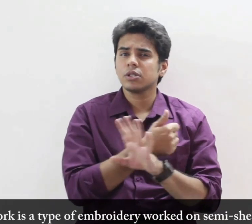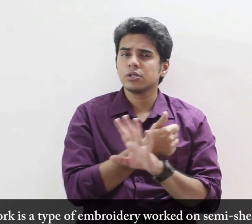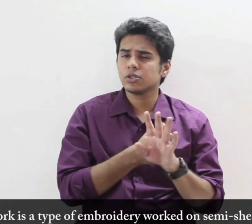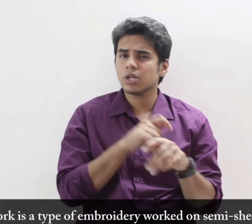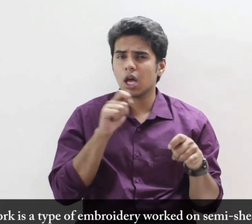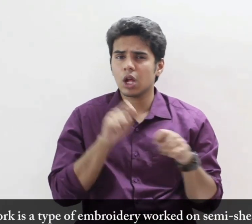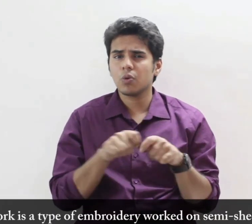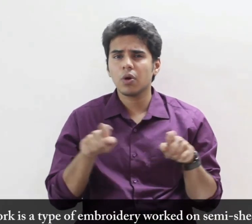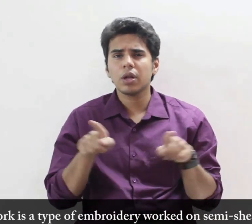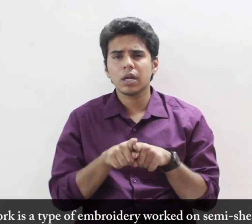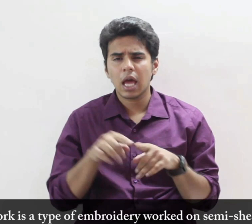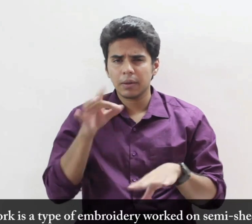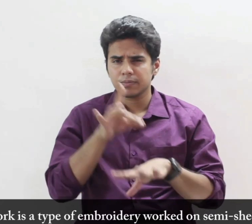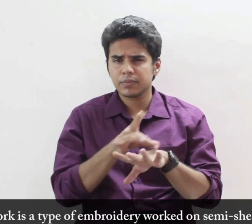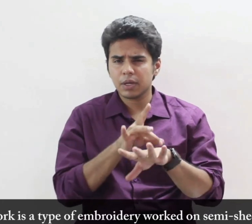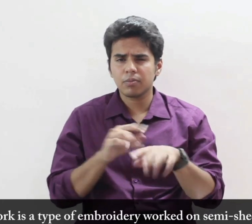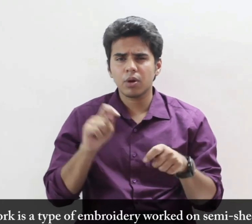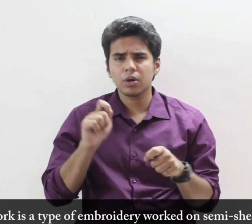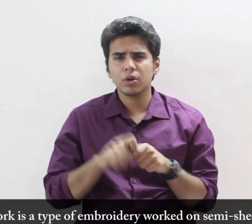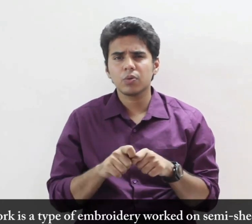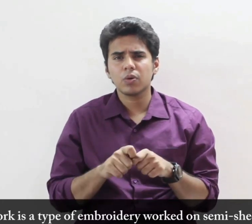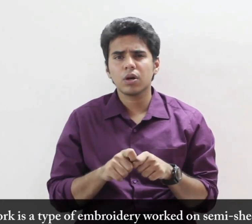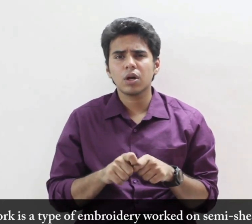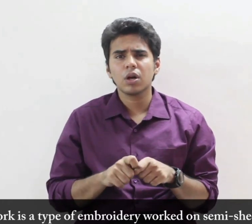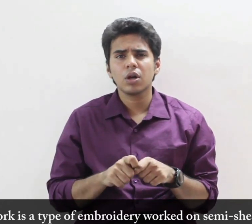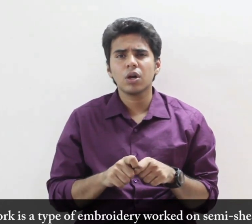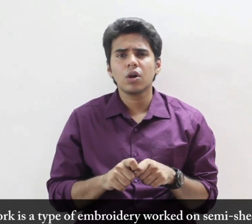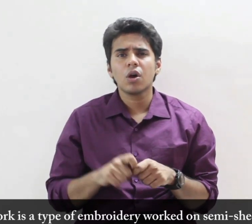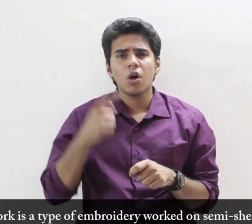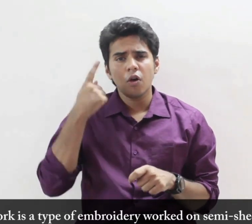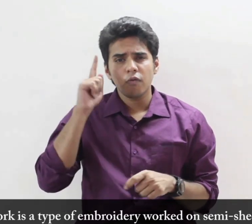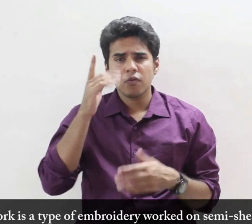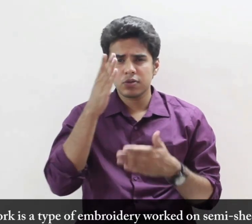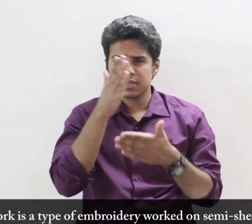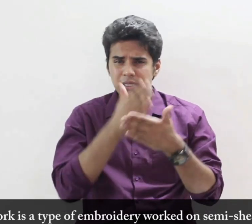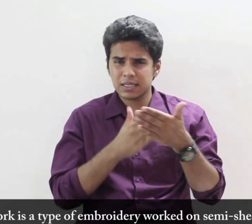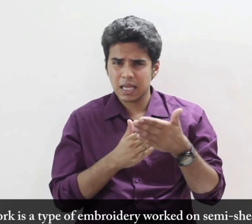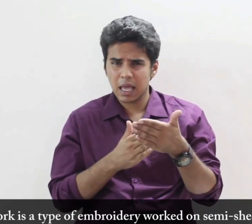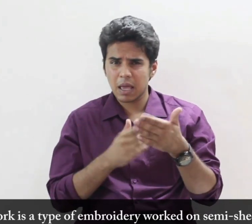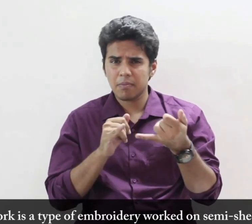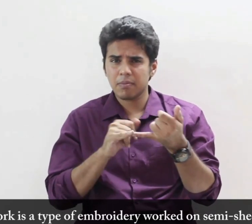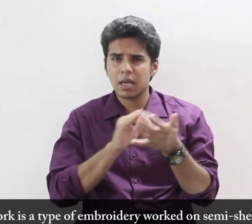Shadow work is a type of embroidery worked on semi-sheer or sheer fabric.